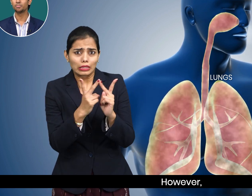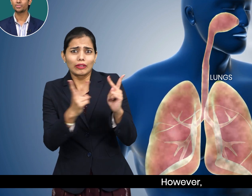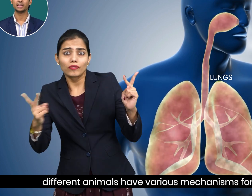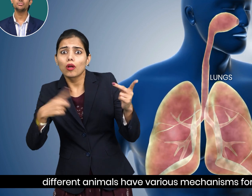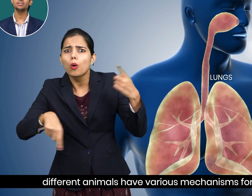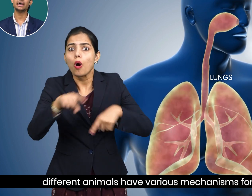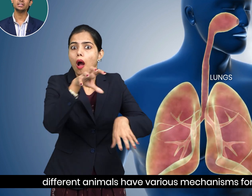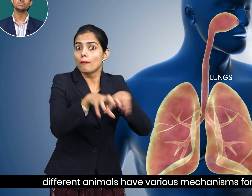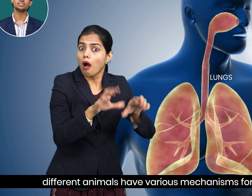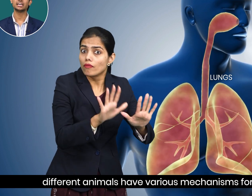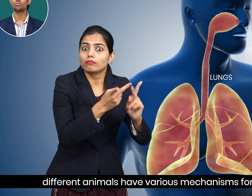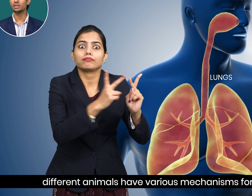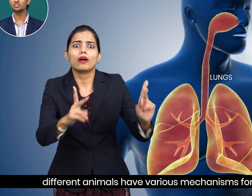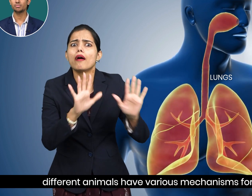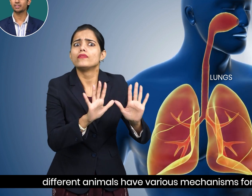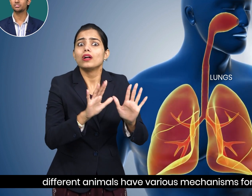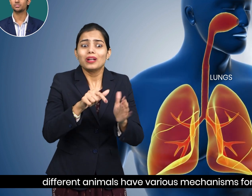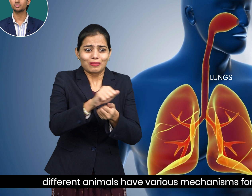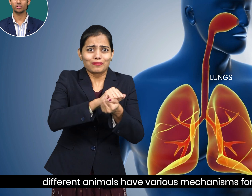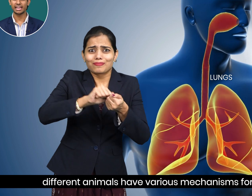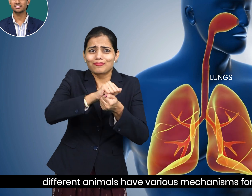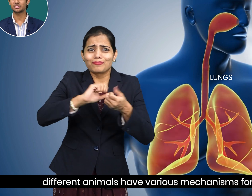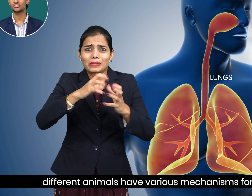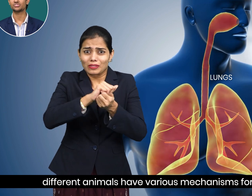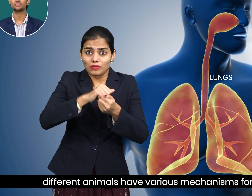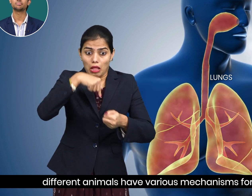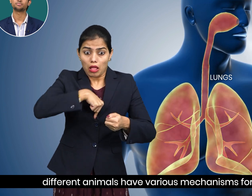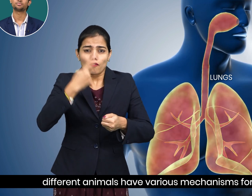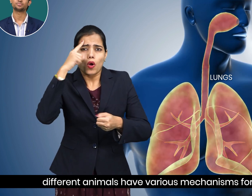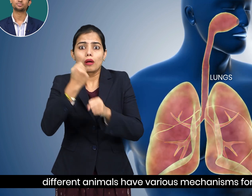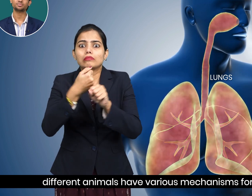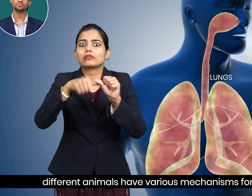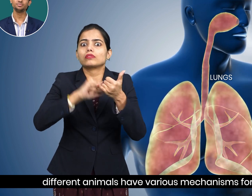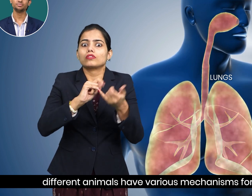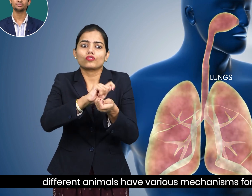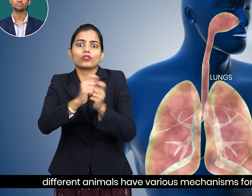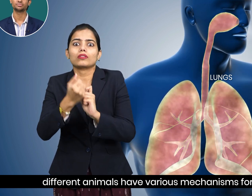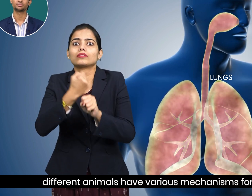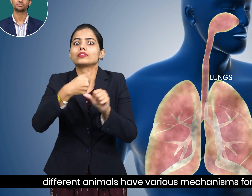However, different animals have various mechanisms for gas exchange.